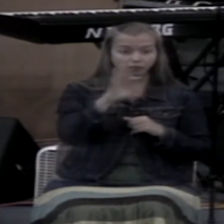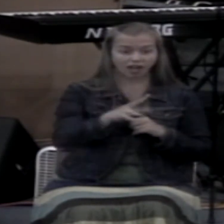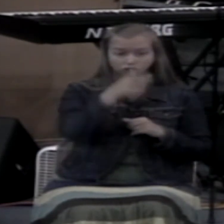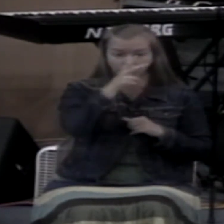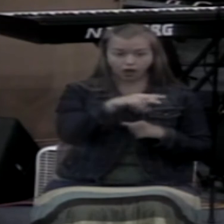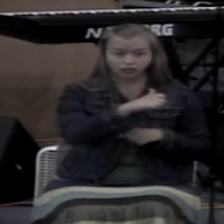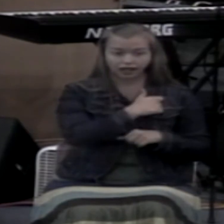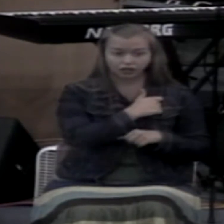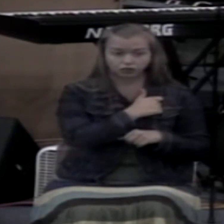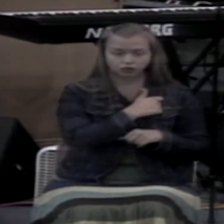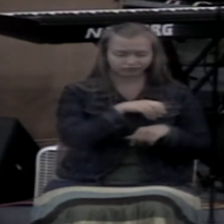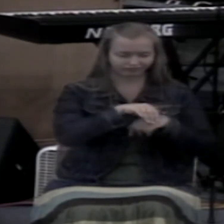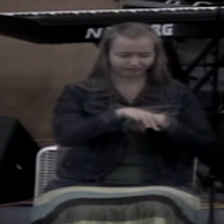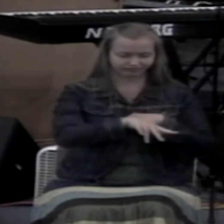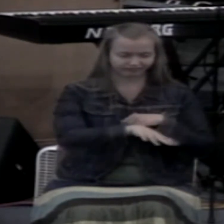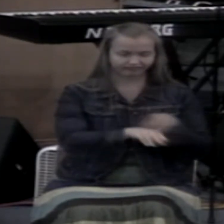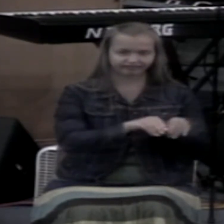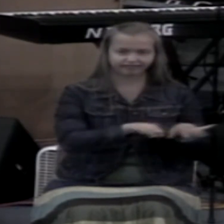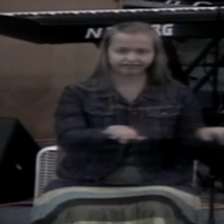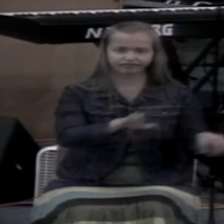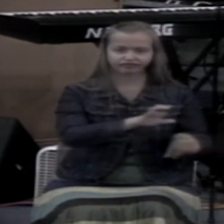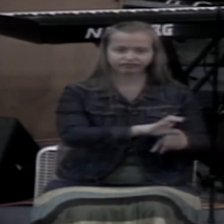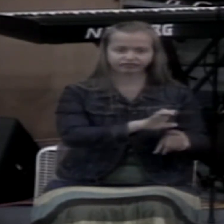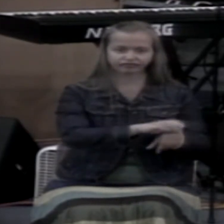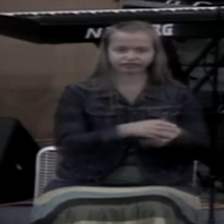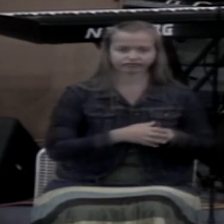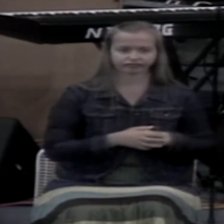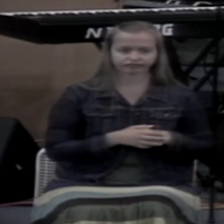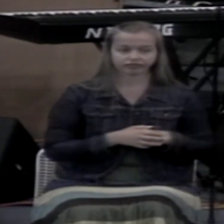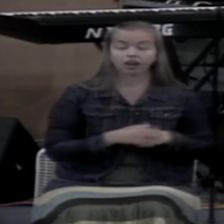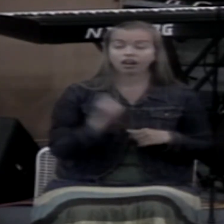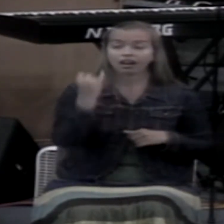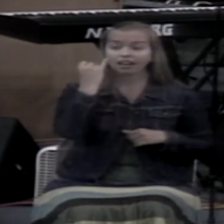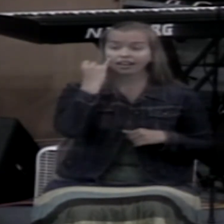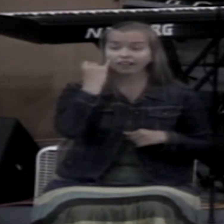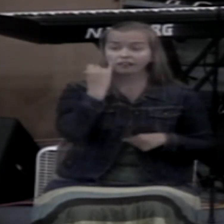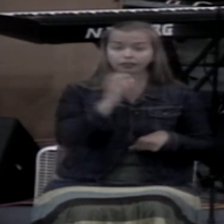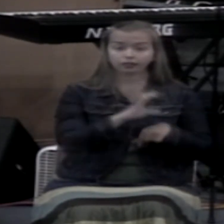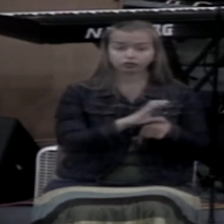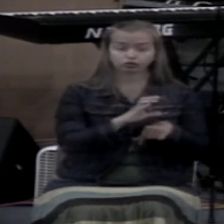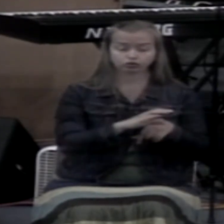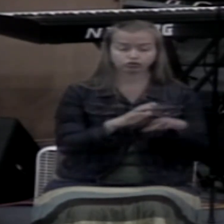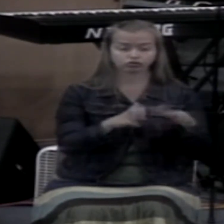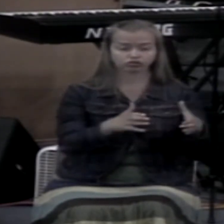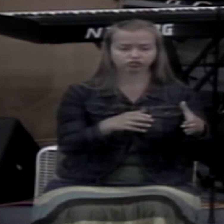and some 5 days, there's a vast difference in their convictions.